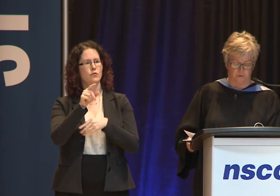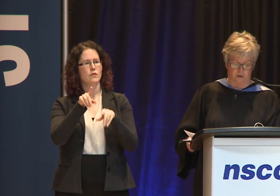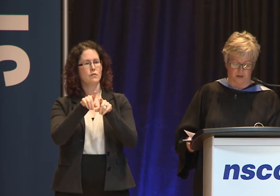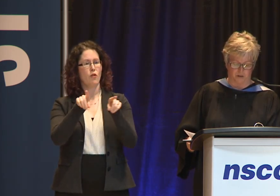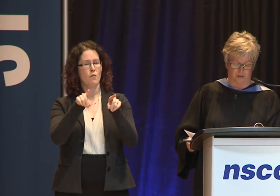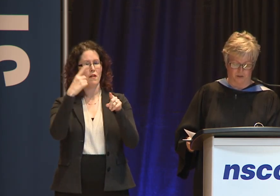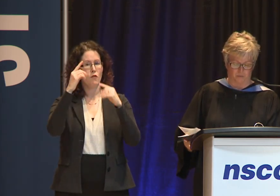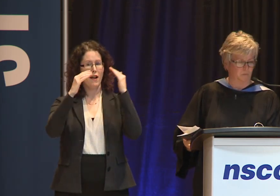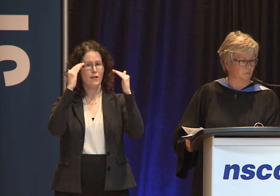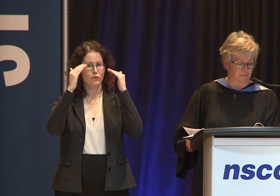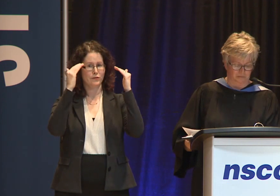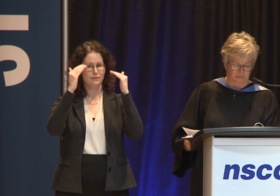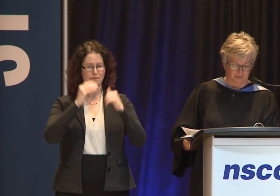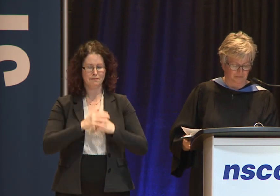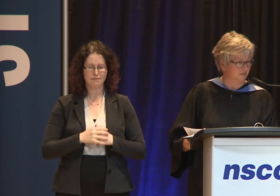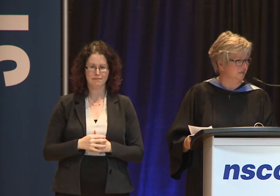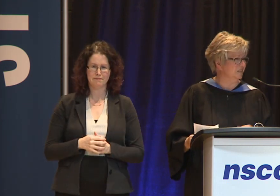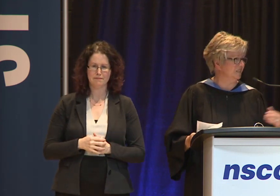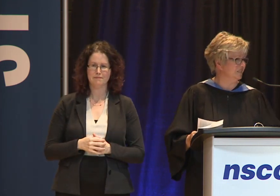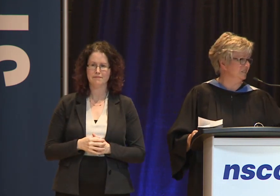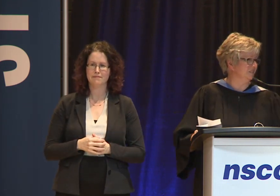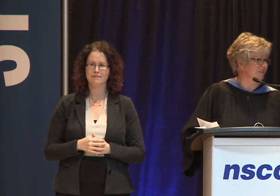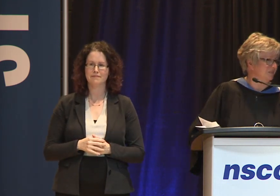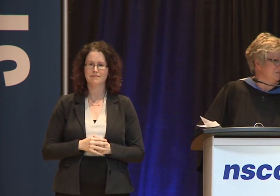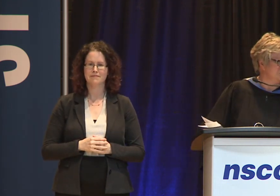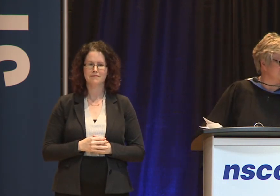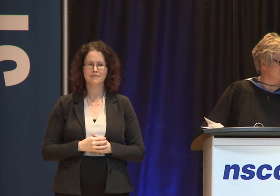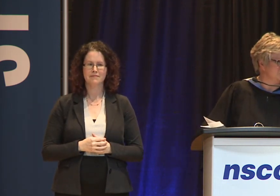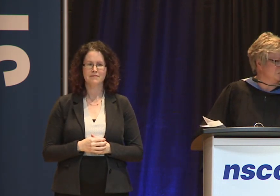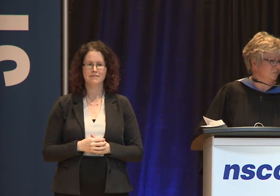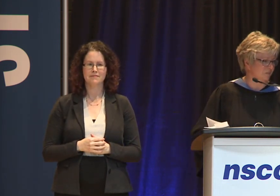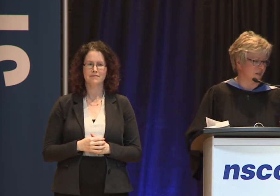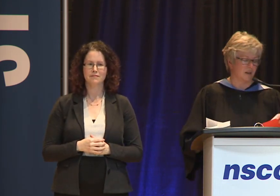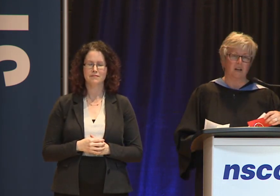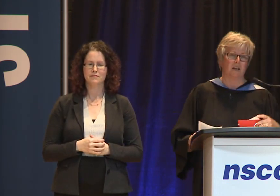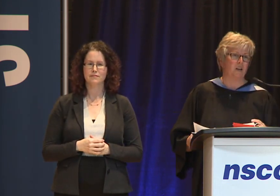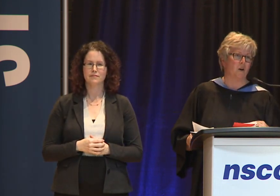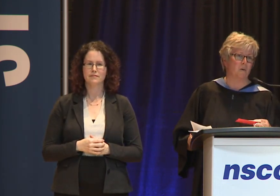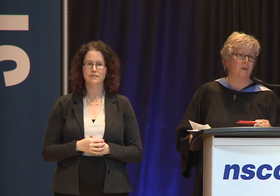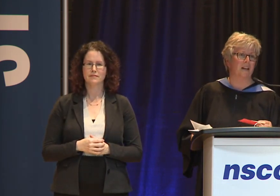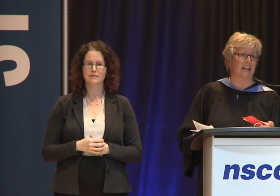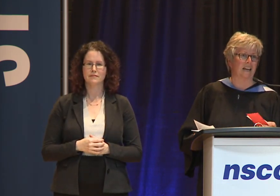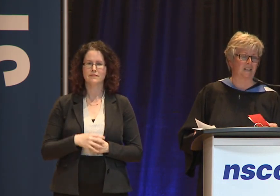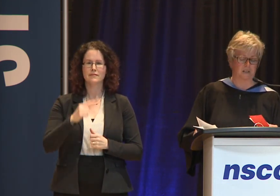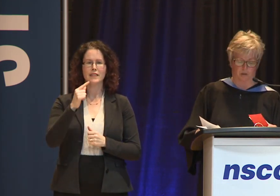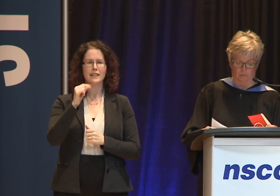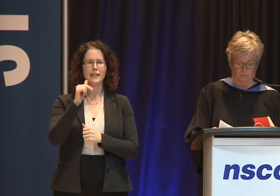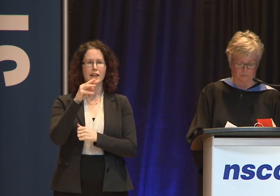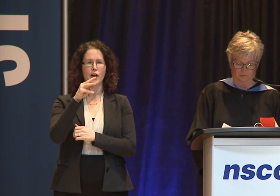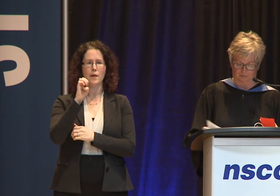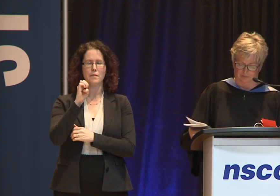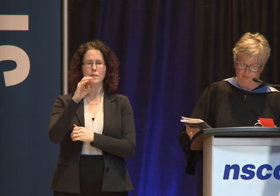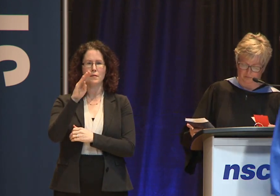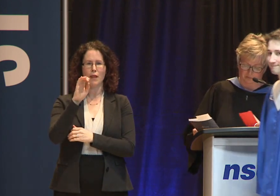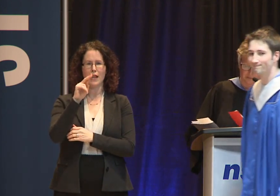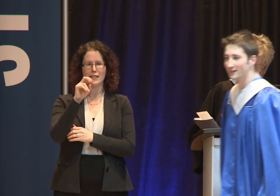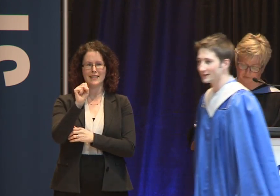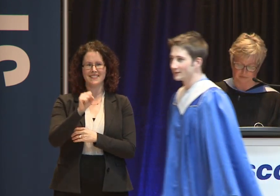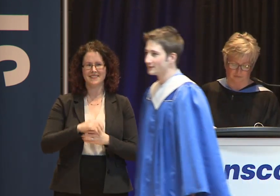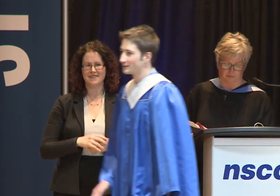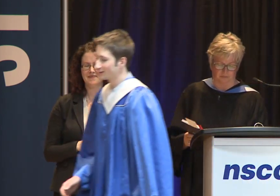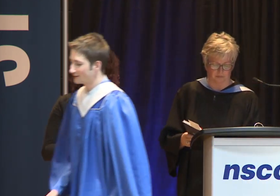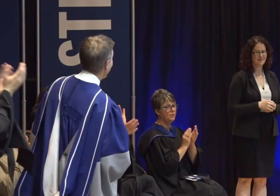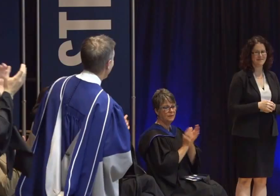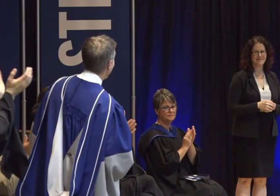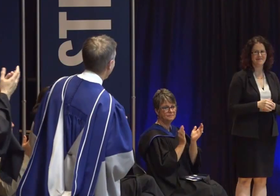Diploma for Adults. Guillaume Lennox.